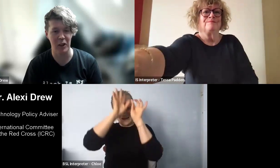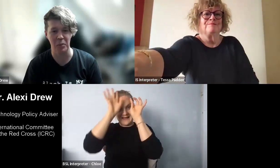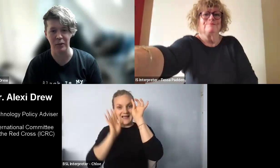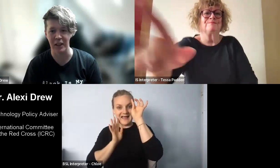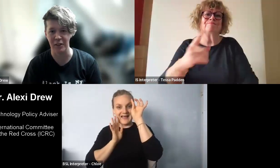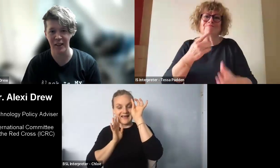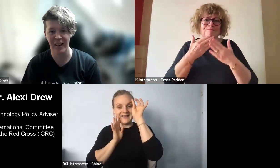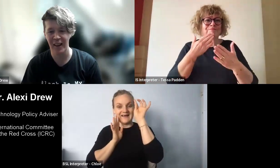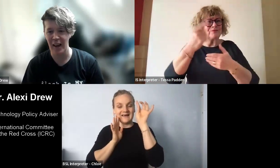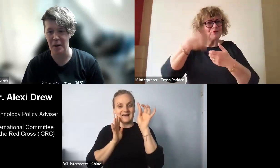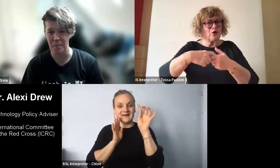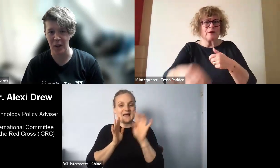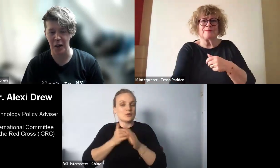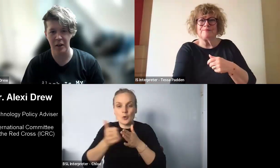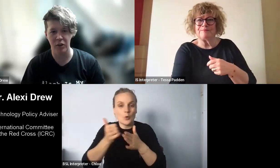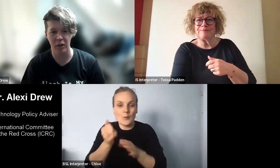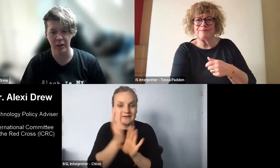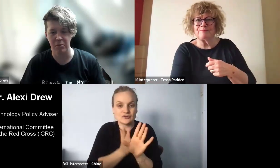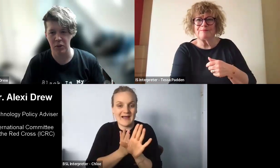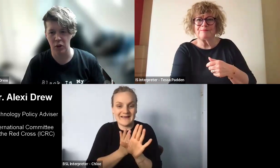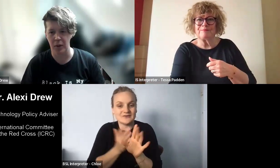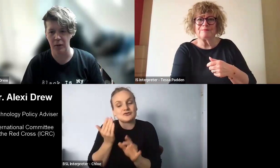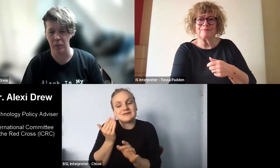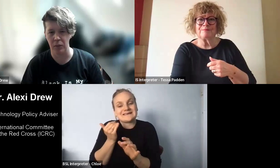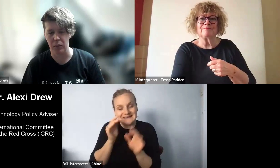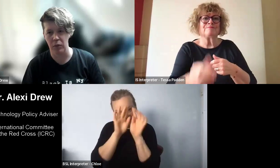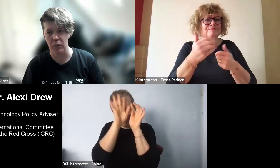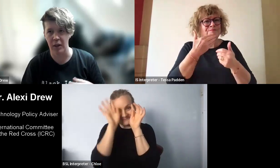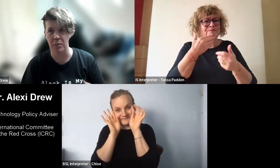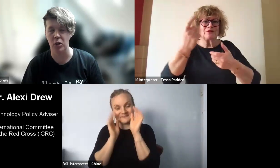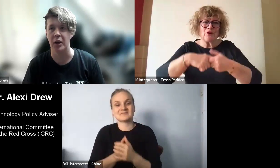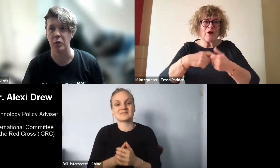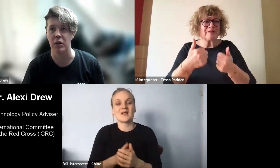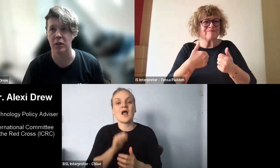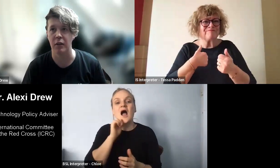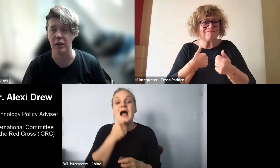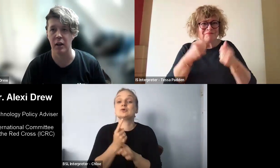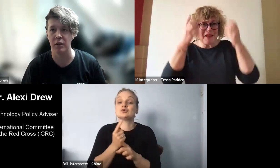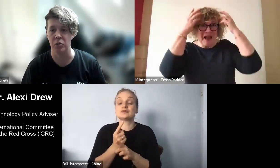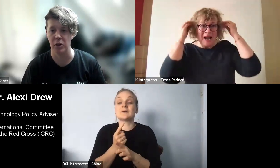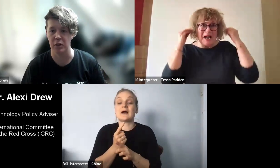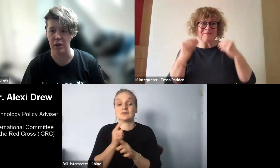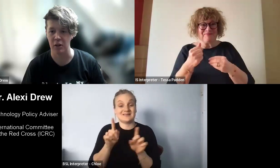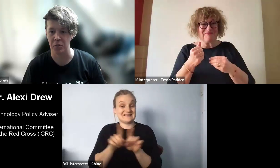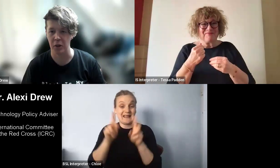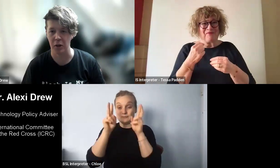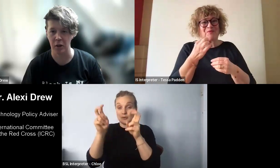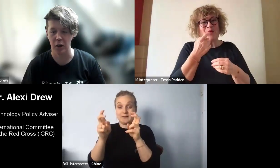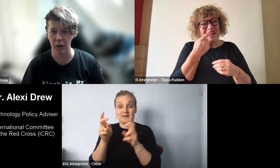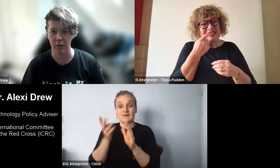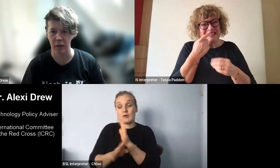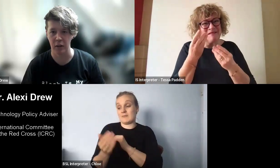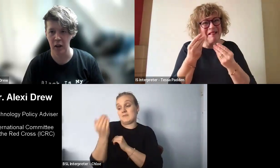just the last couple of years. I'm going to try and talk about the same topic that we've just covered in the last two presentations, but